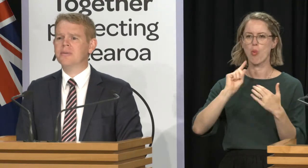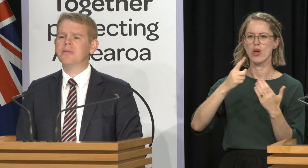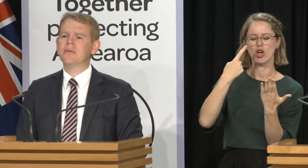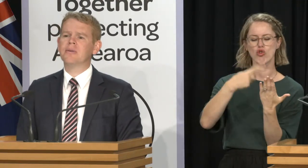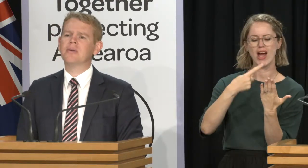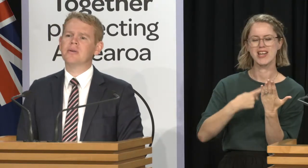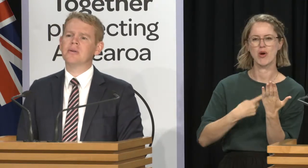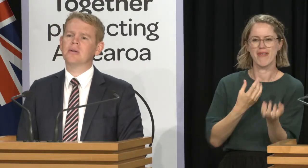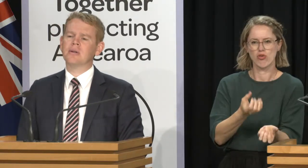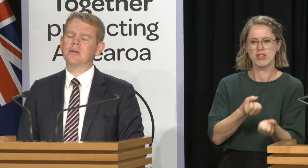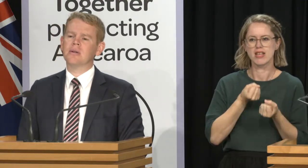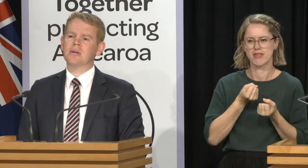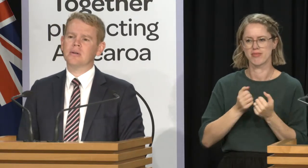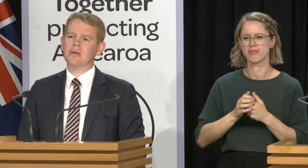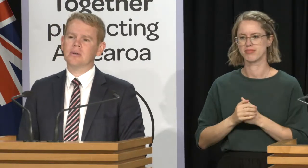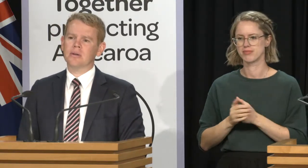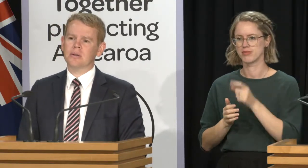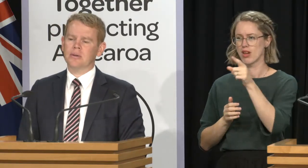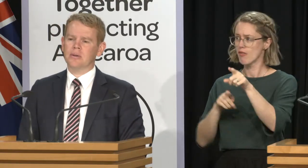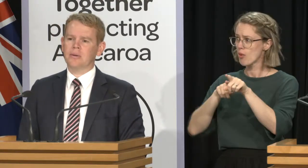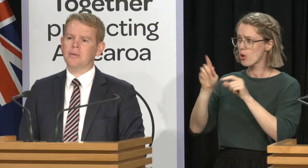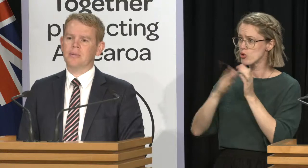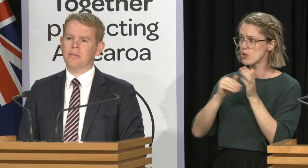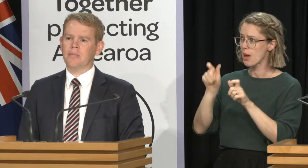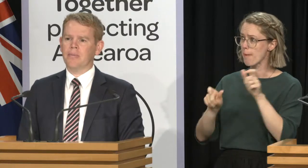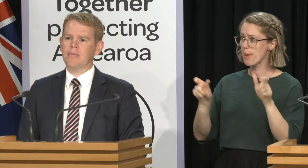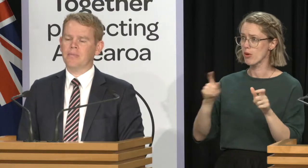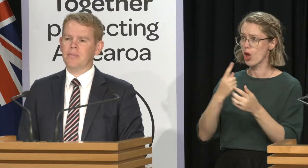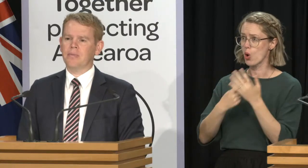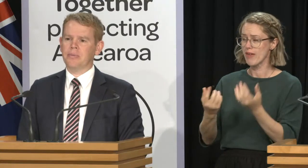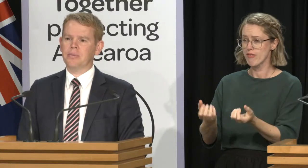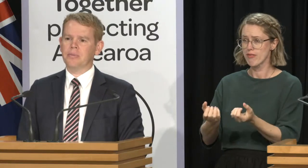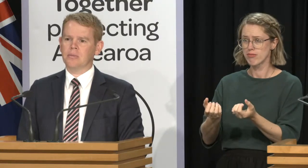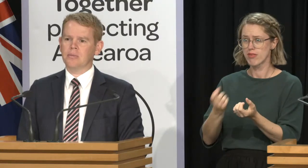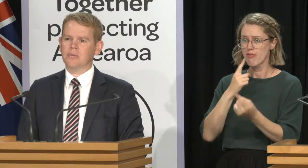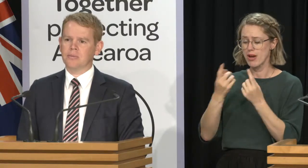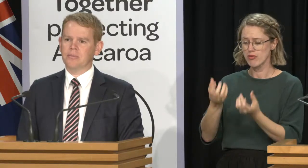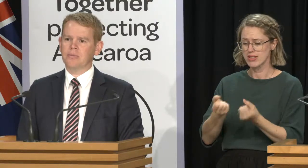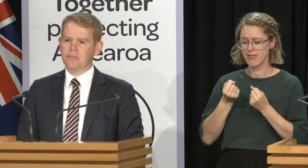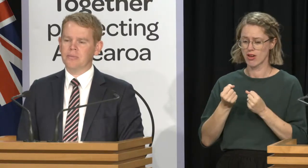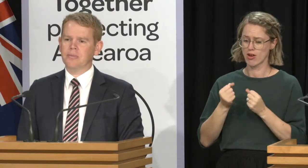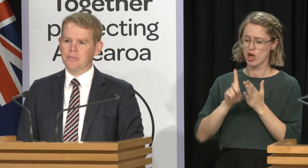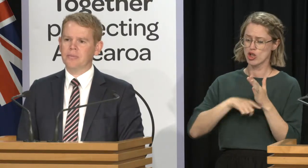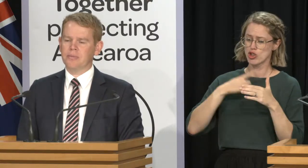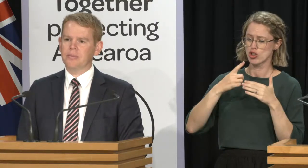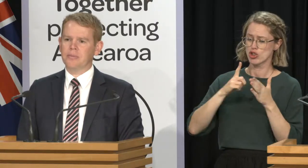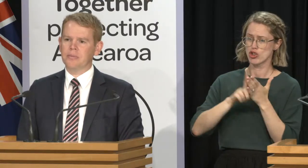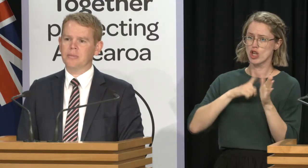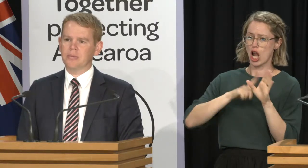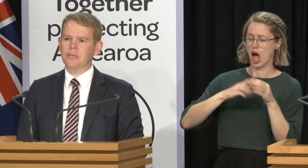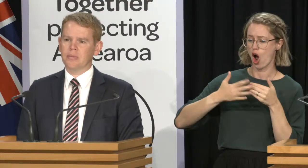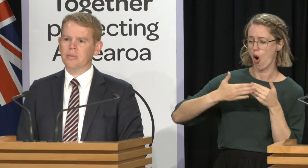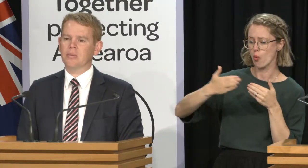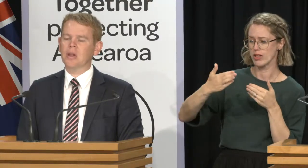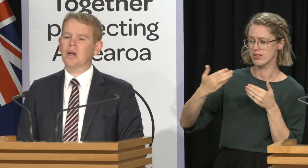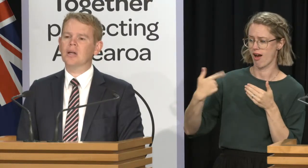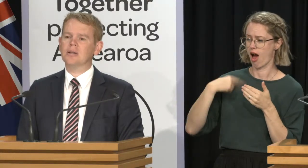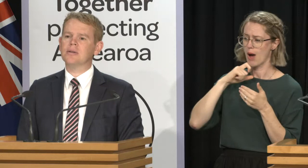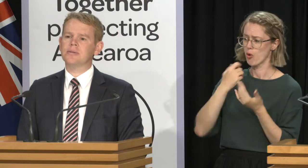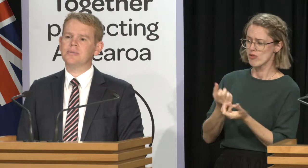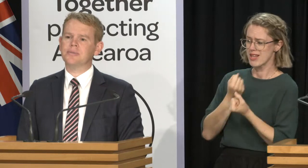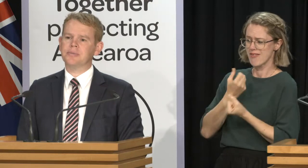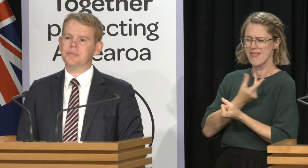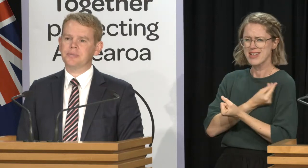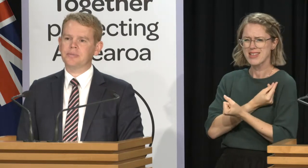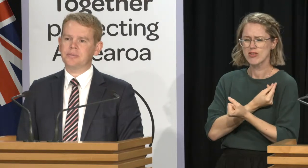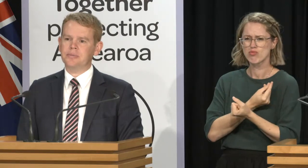abuse. Of New Zealand is the only information they're getting today is that from July until the end of the year you'll be getting a vaccine.